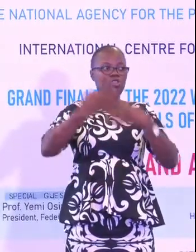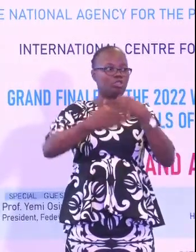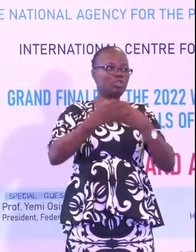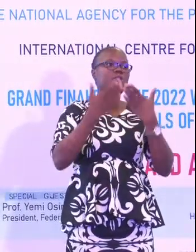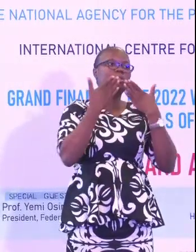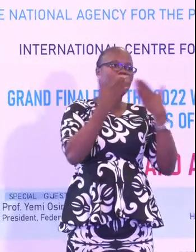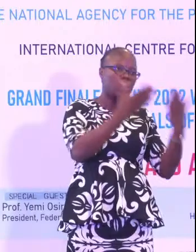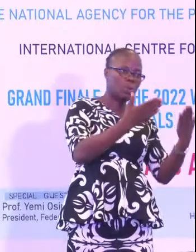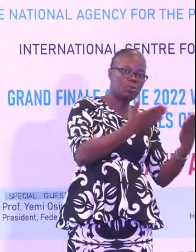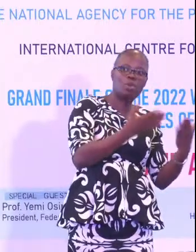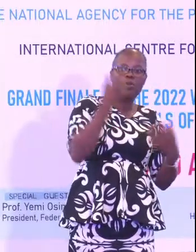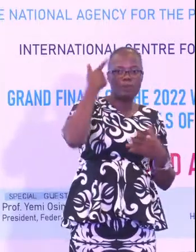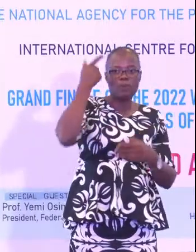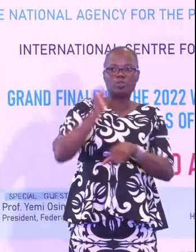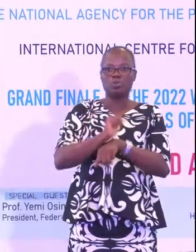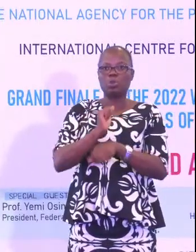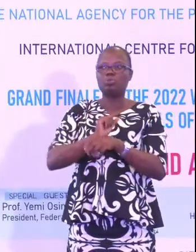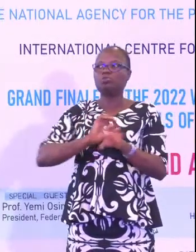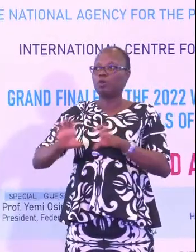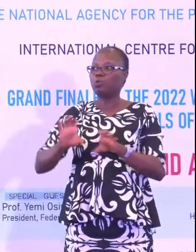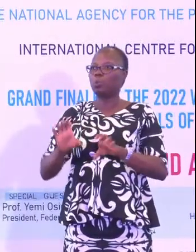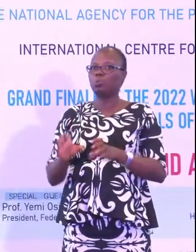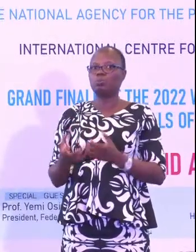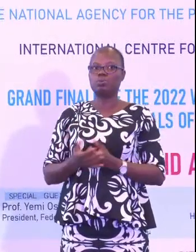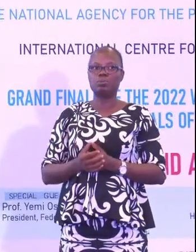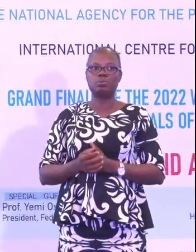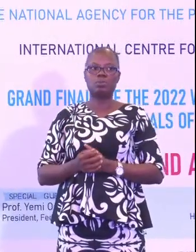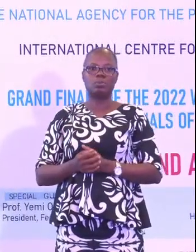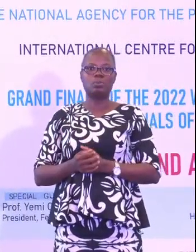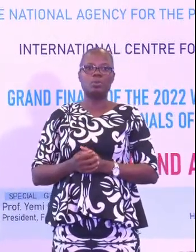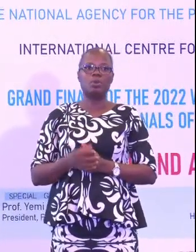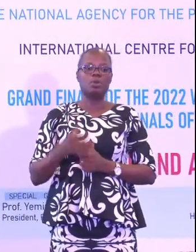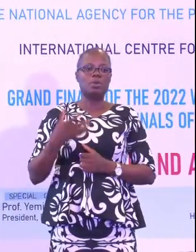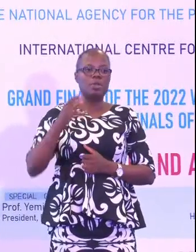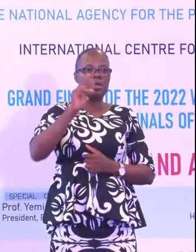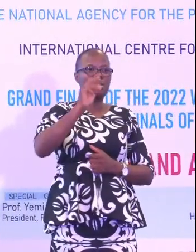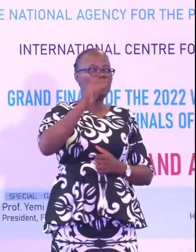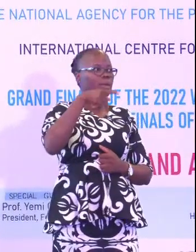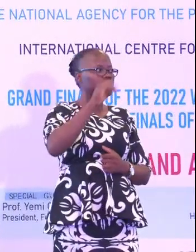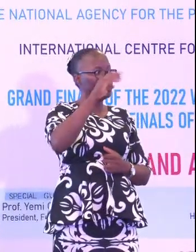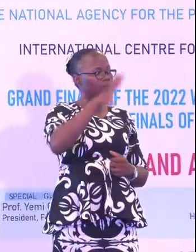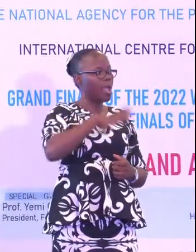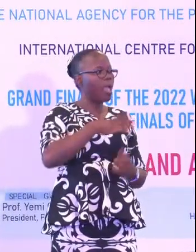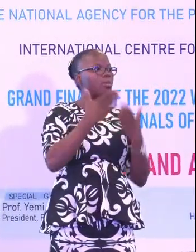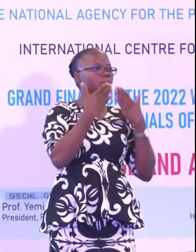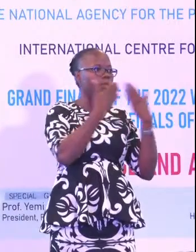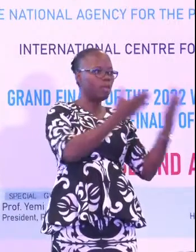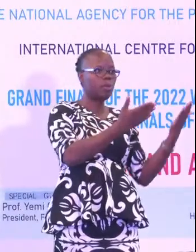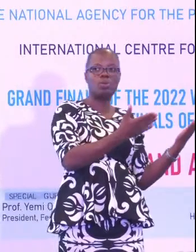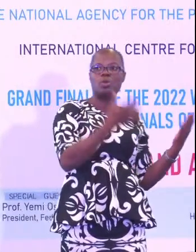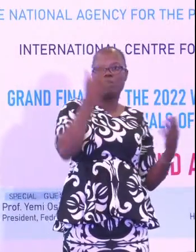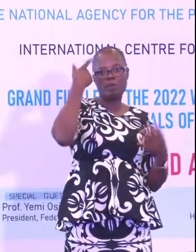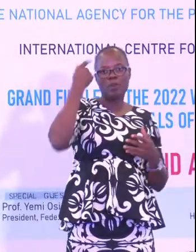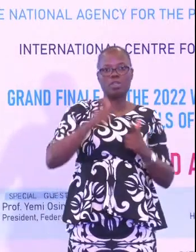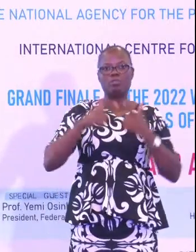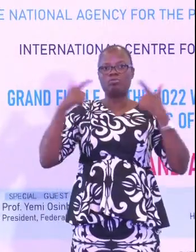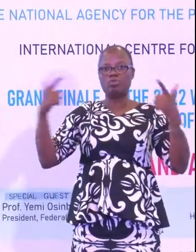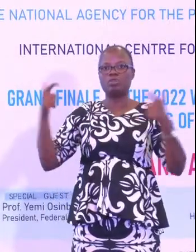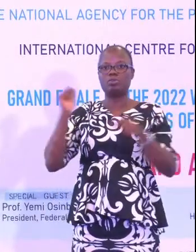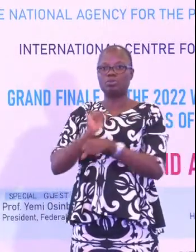you for the job you have done. The NAPTIP band, thank you for the great